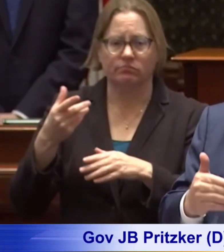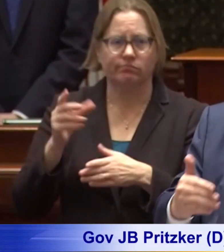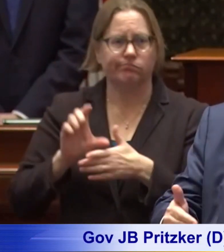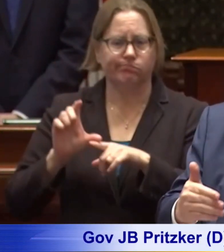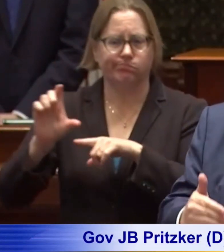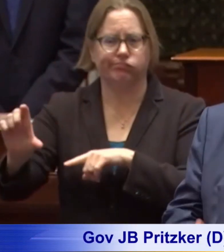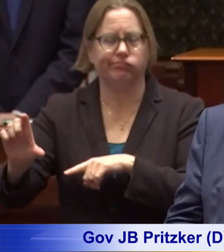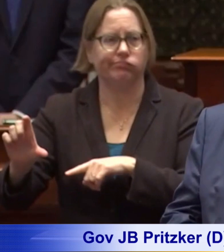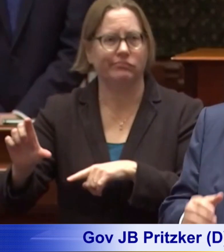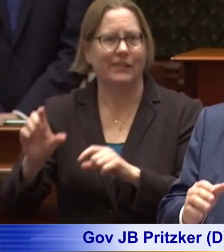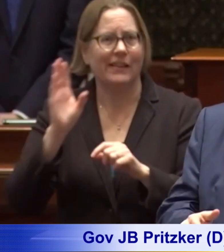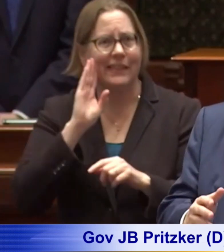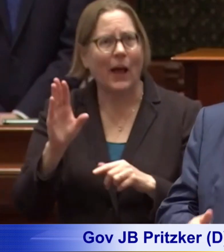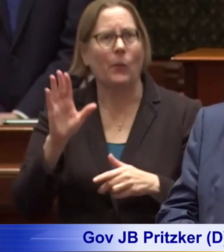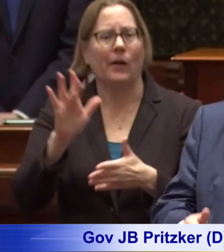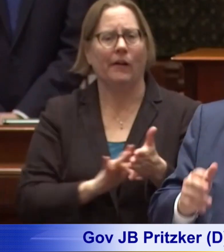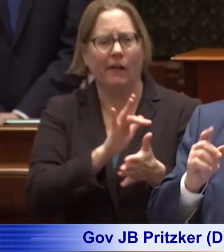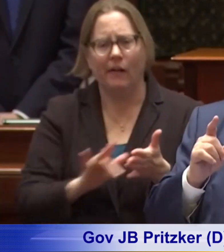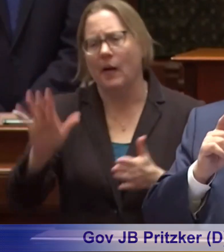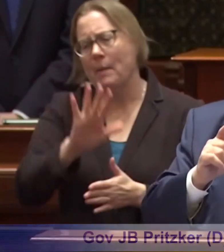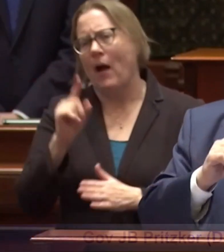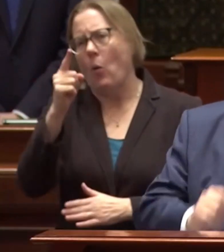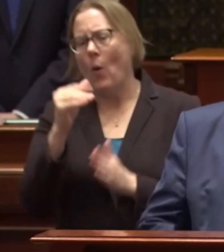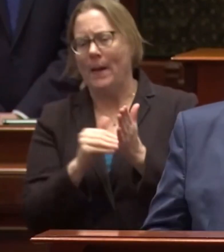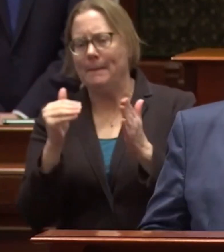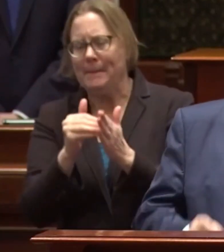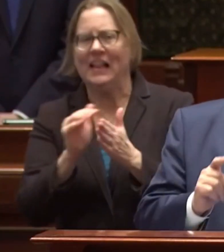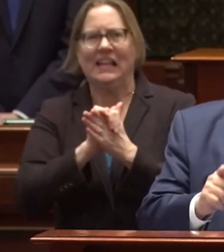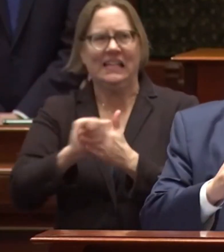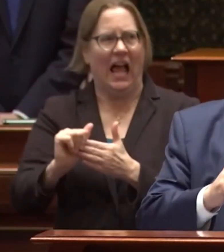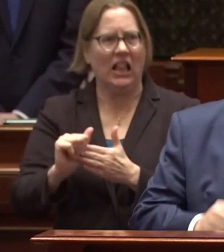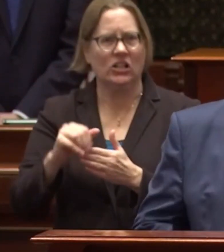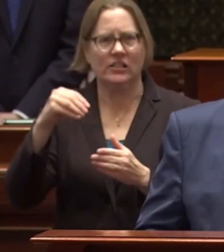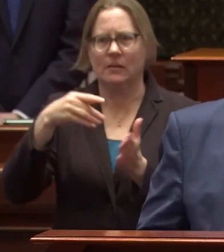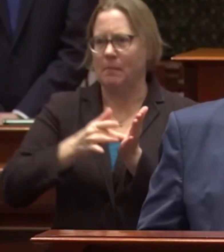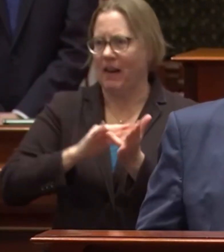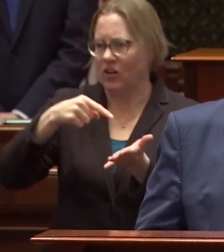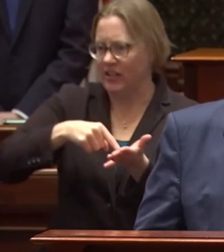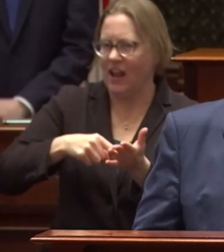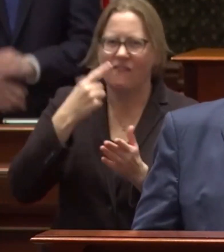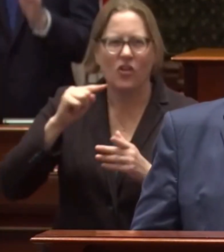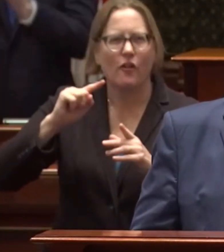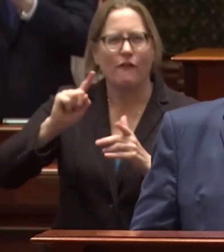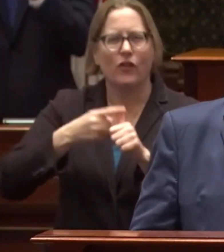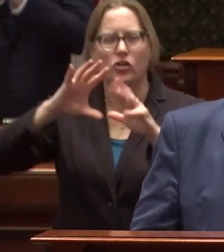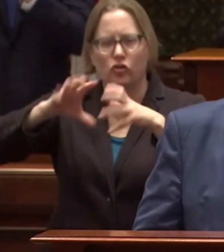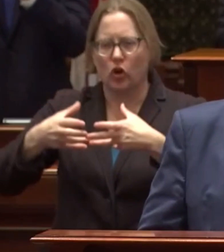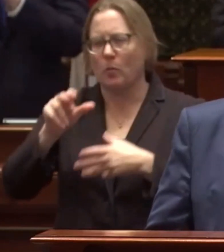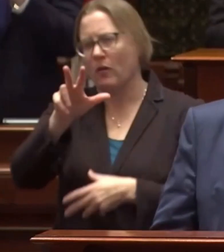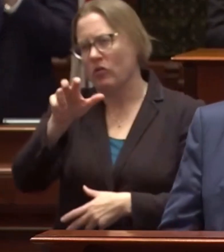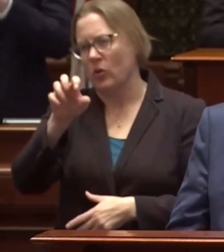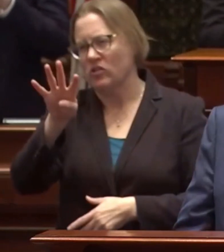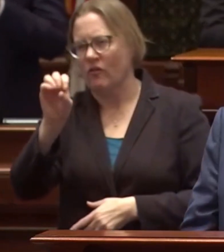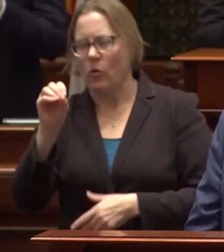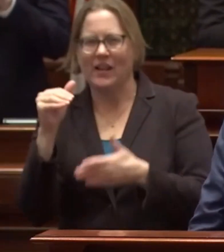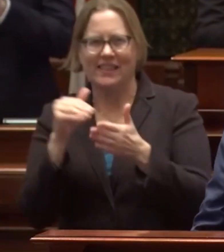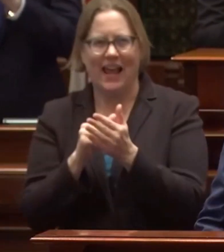nearly $1 billion in medical debt for the first cohort of 340,000 Illinoisans.